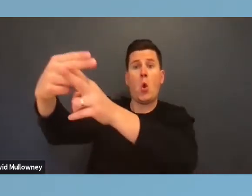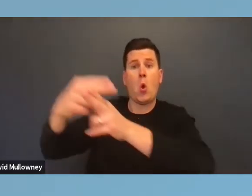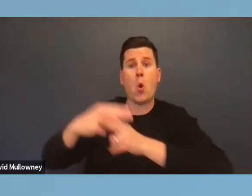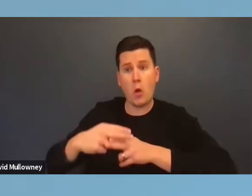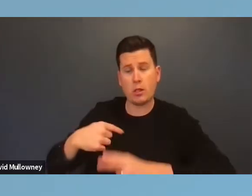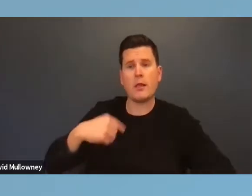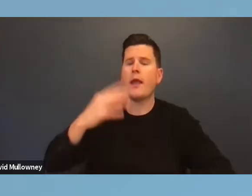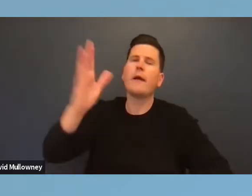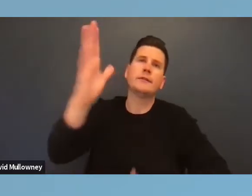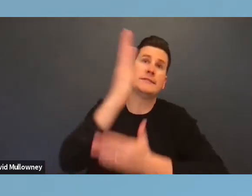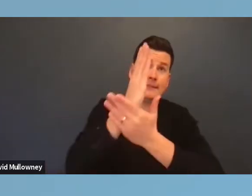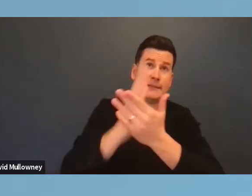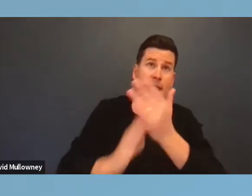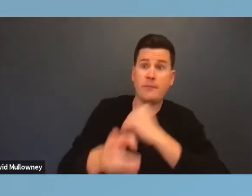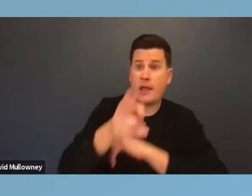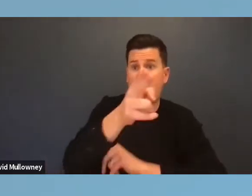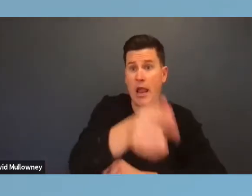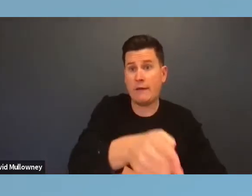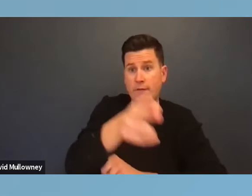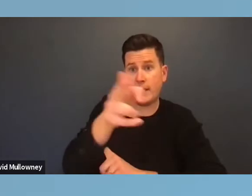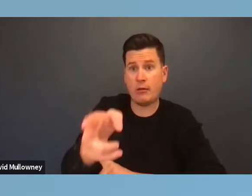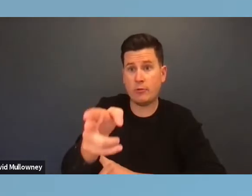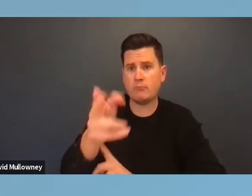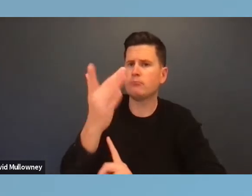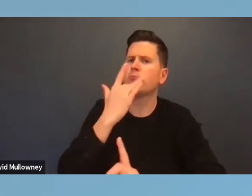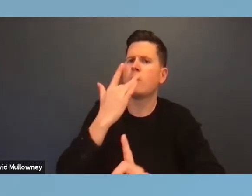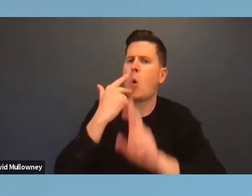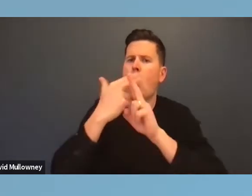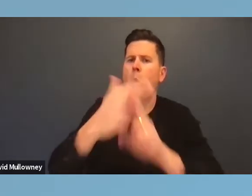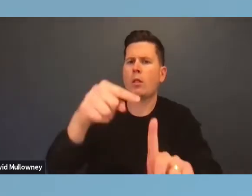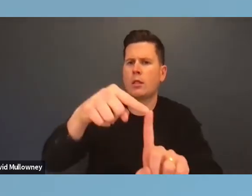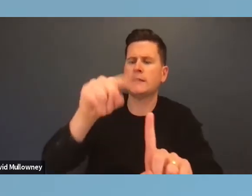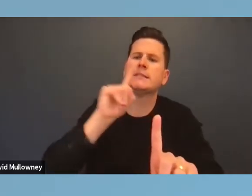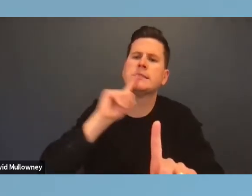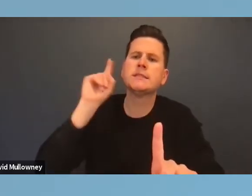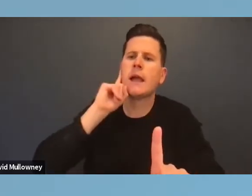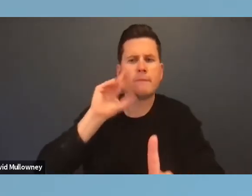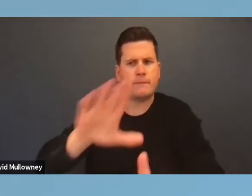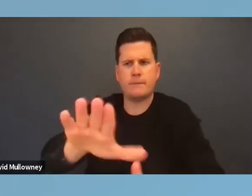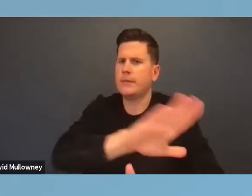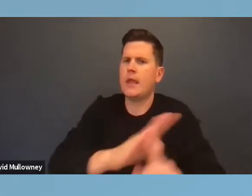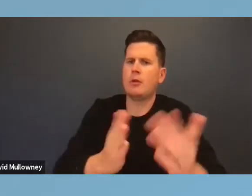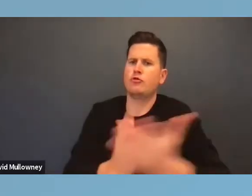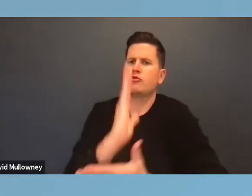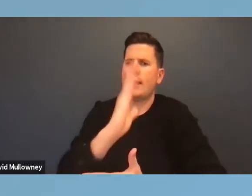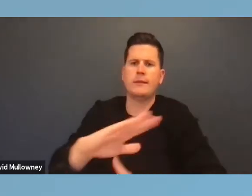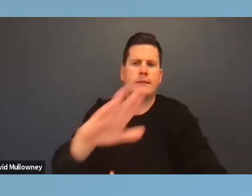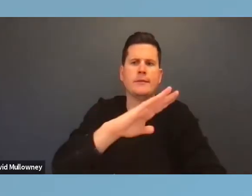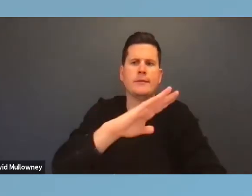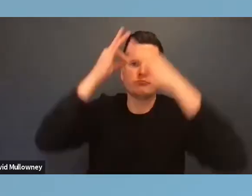How you identify us, some is deaf, some is hard of hearing.